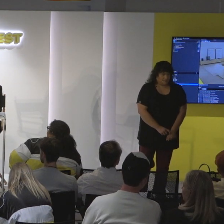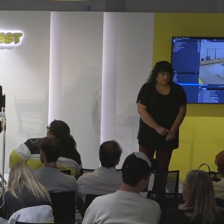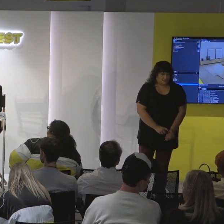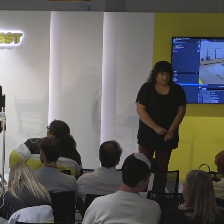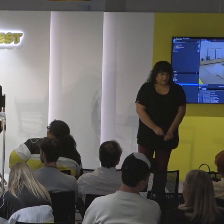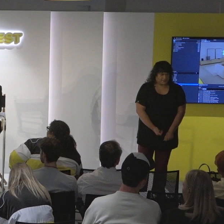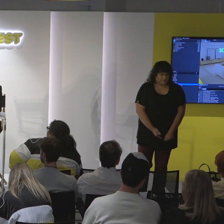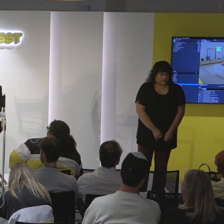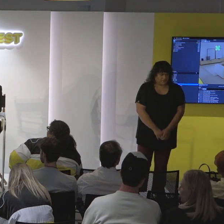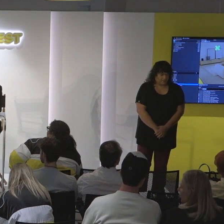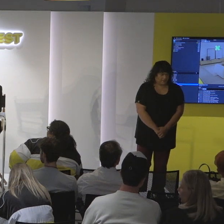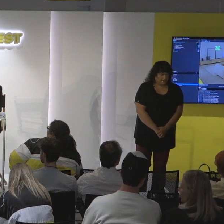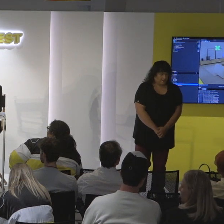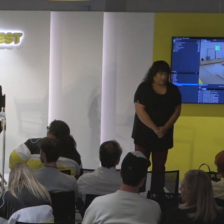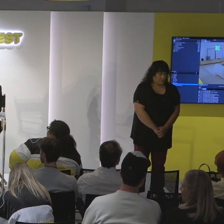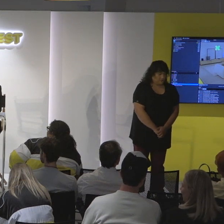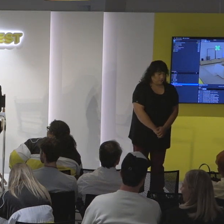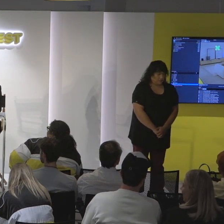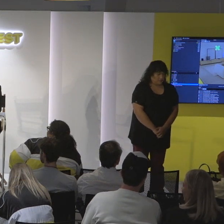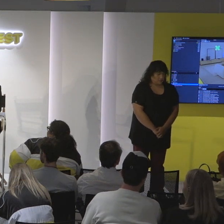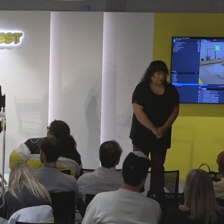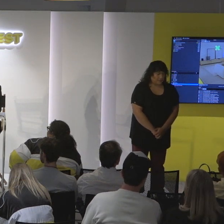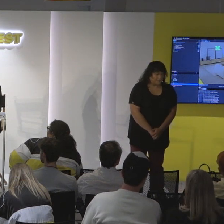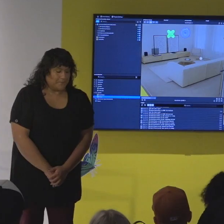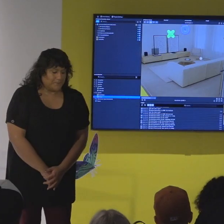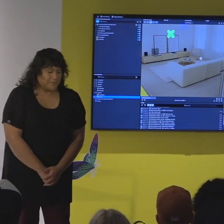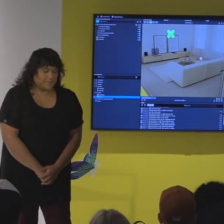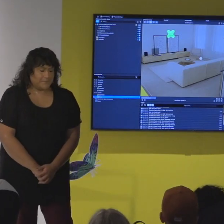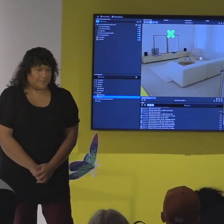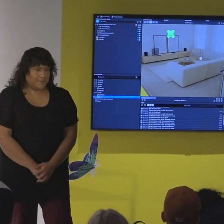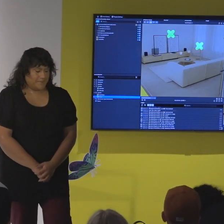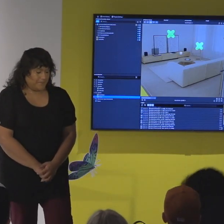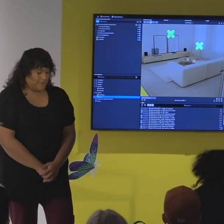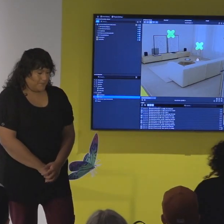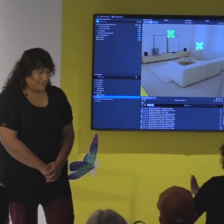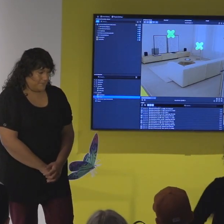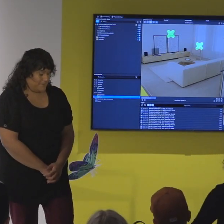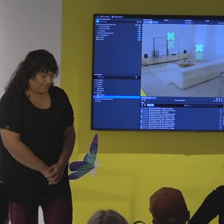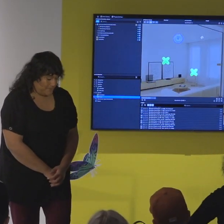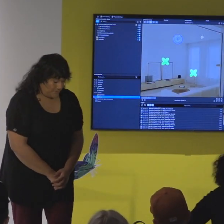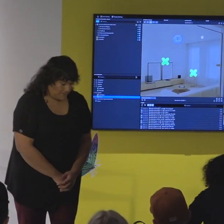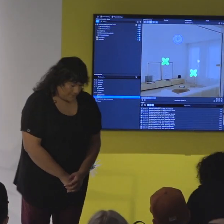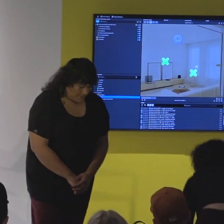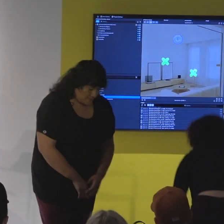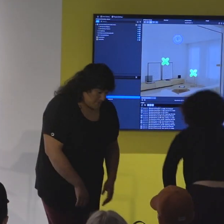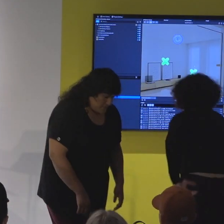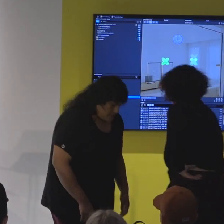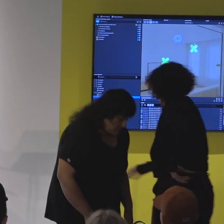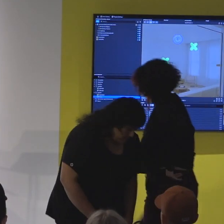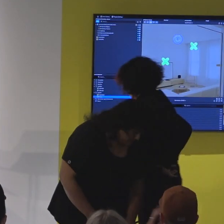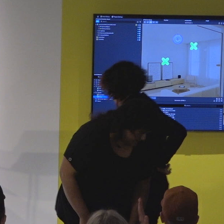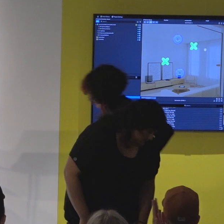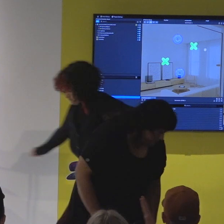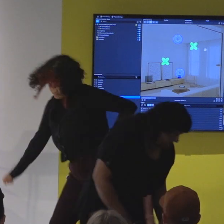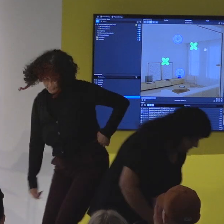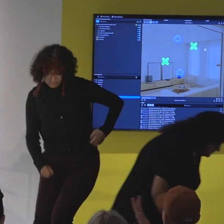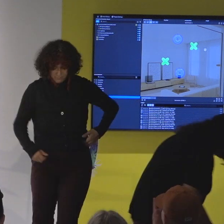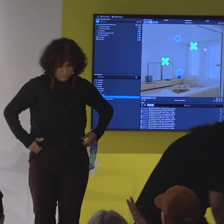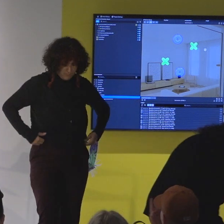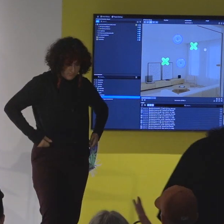Okay, we have our X. Player X is going to move their X. We got our O. Player O is going to move their O. We got our X. There we